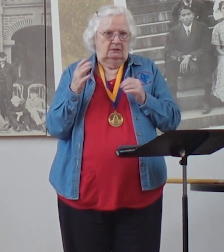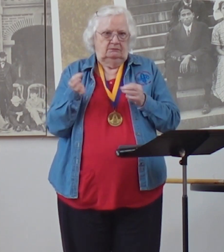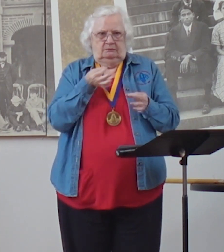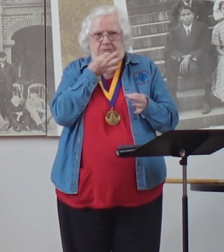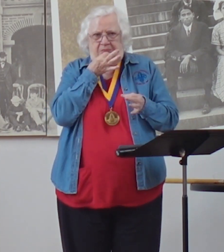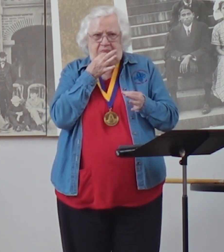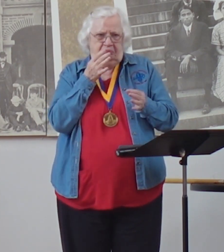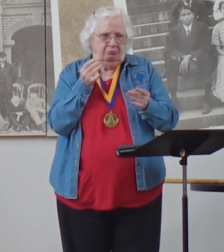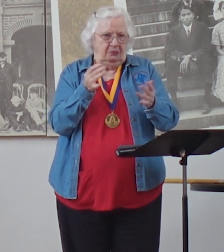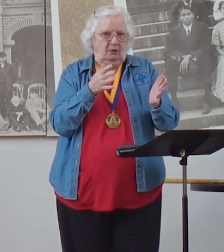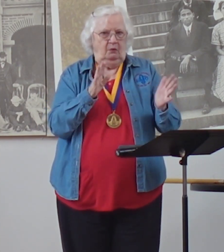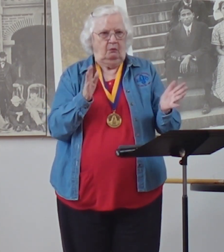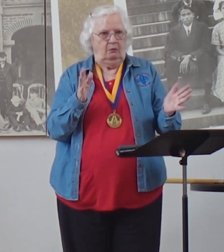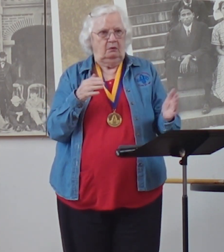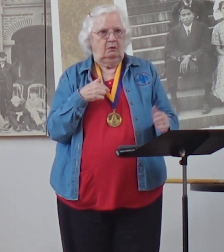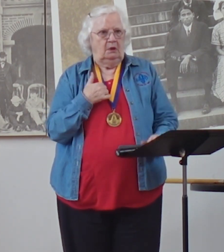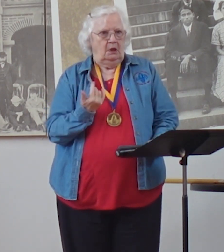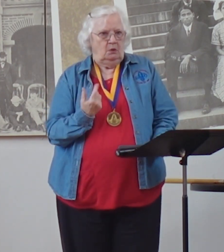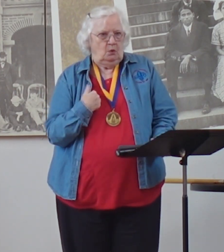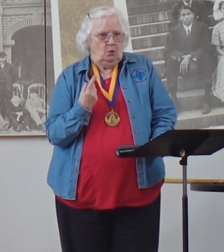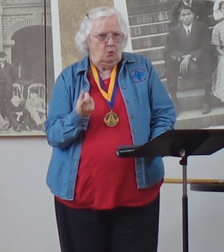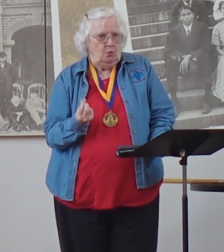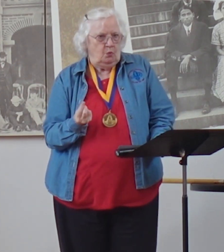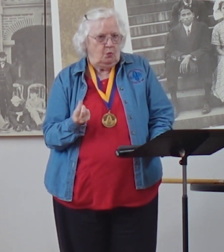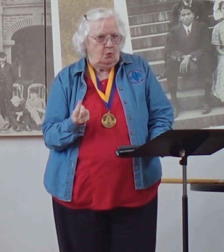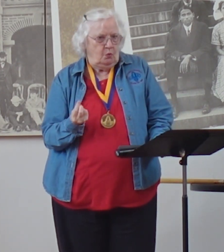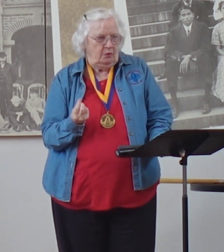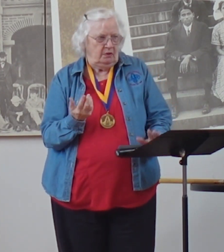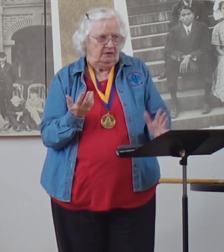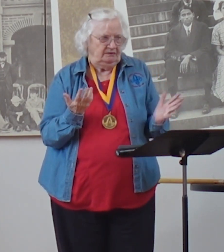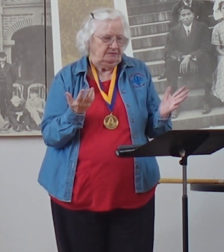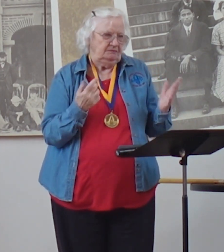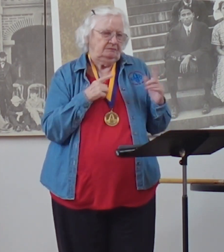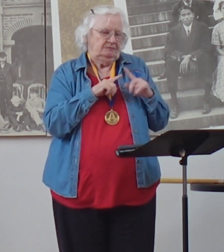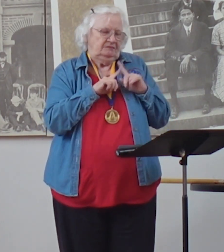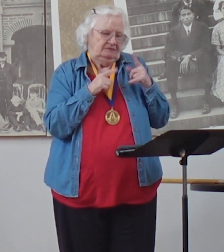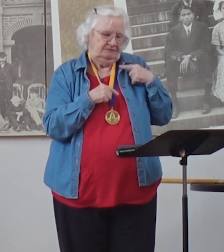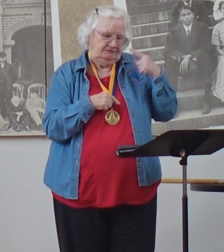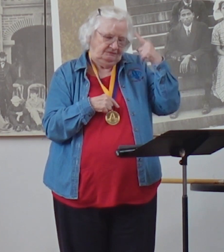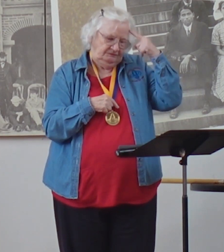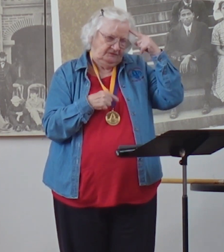I didn't know anybody that had her skill and expertise, and I thought, oh my gosh, what are we going to do?